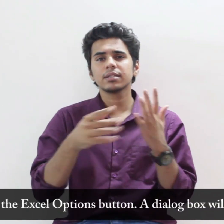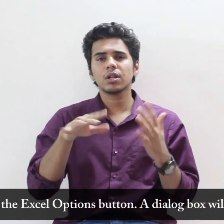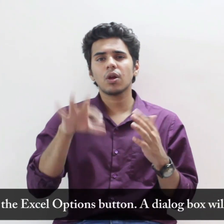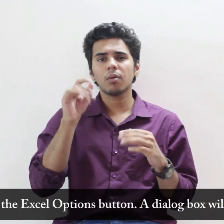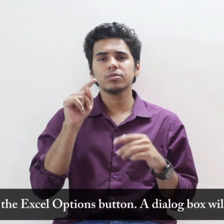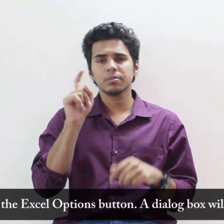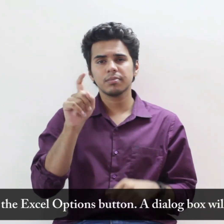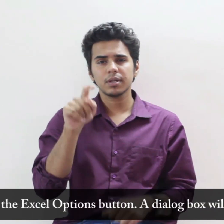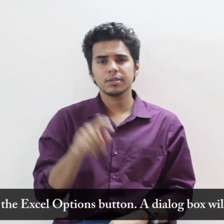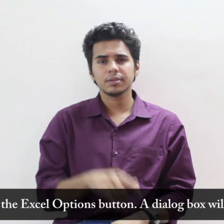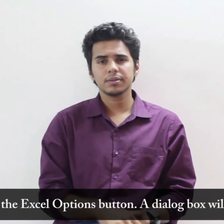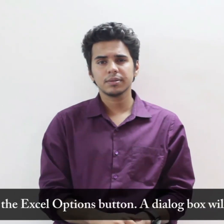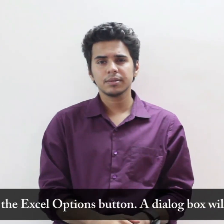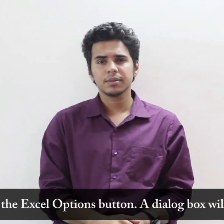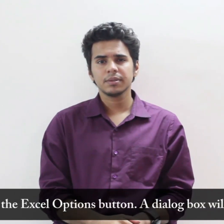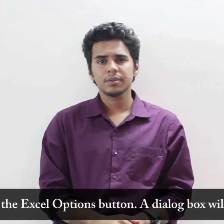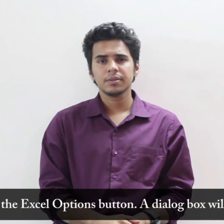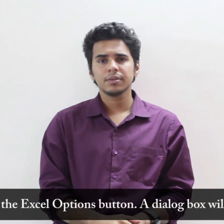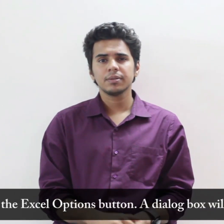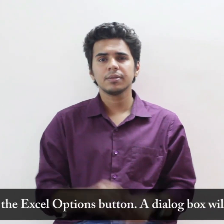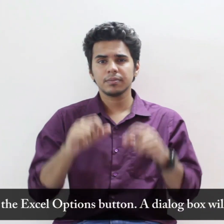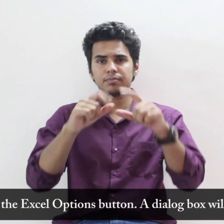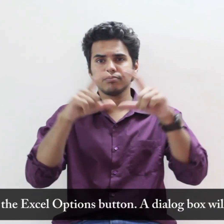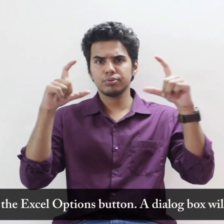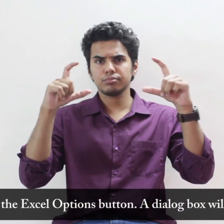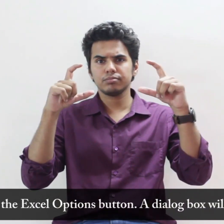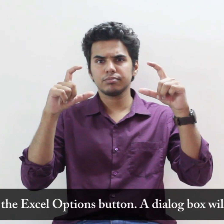Click the Excel Options button. A dialog box will appear.